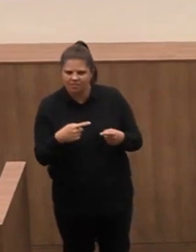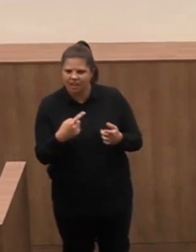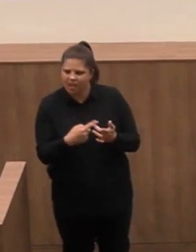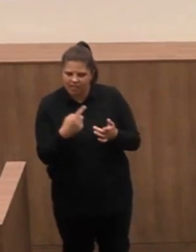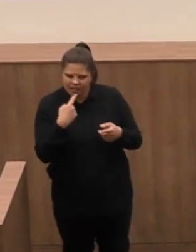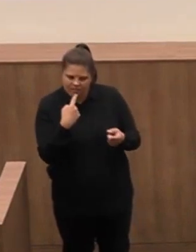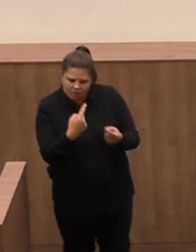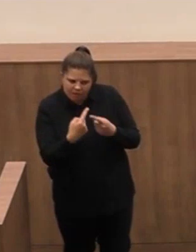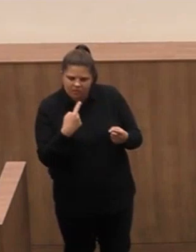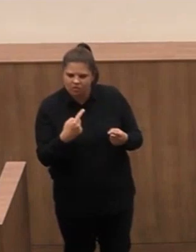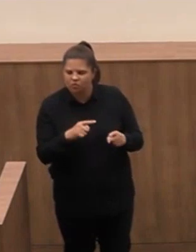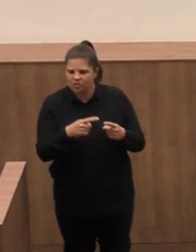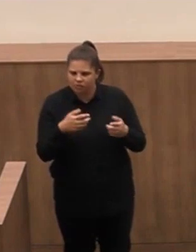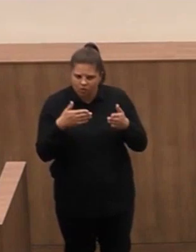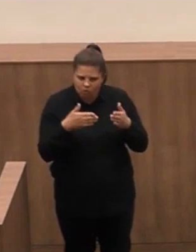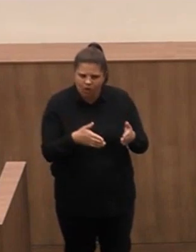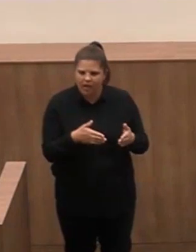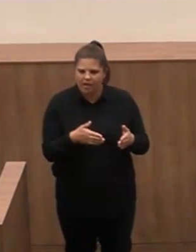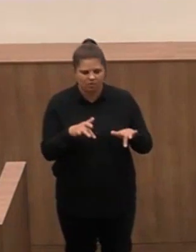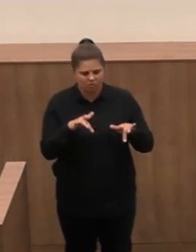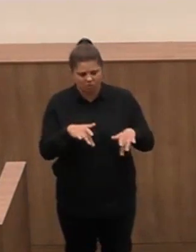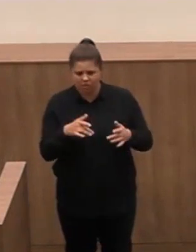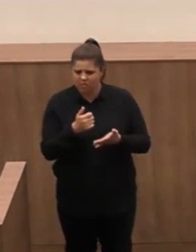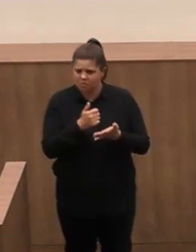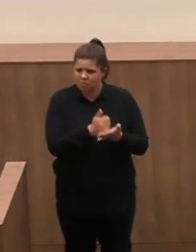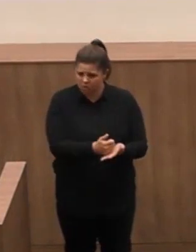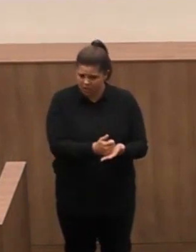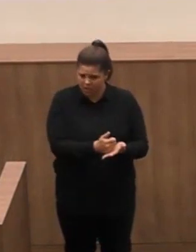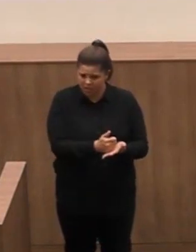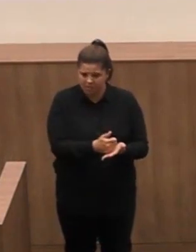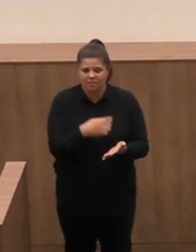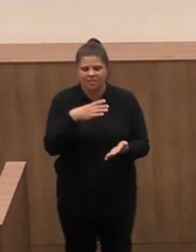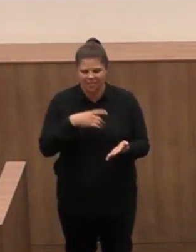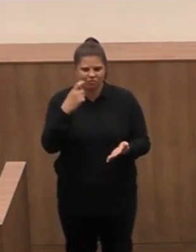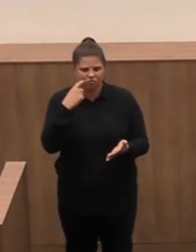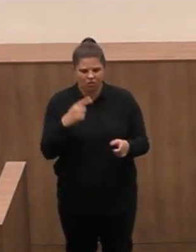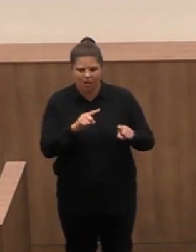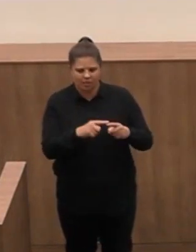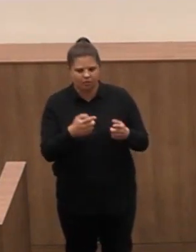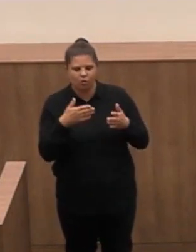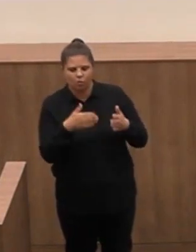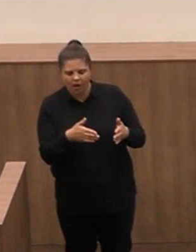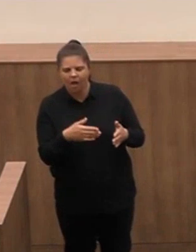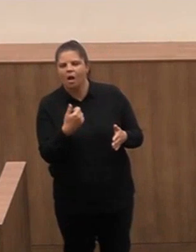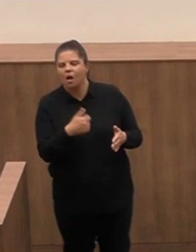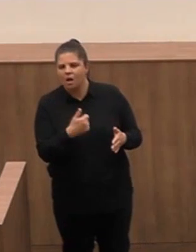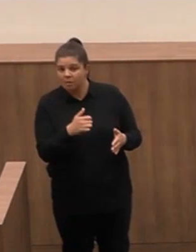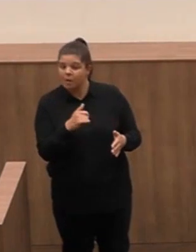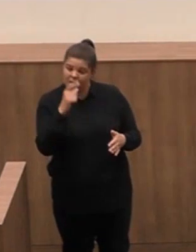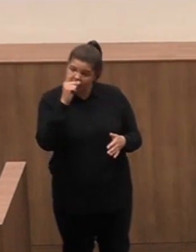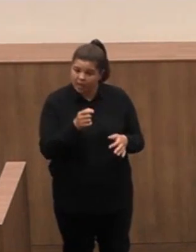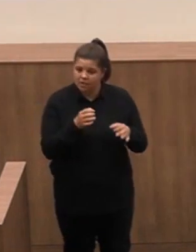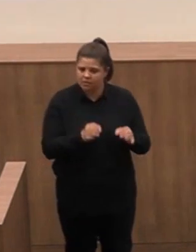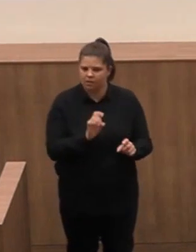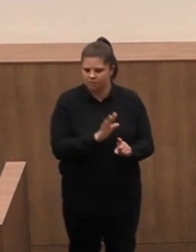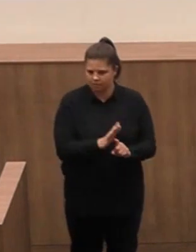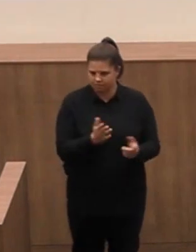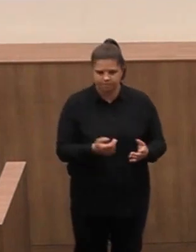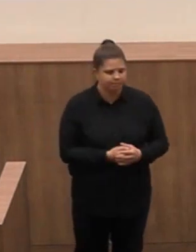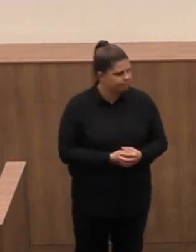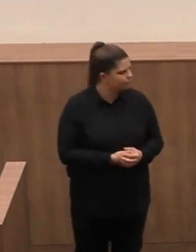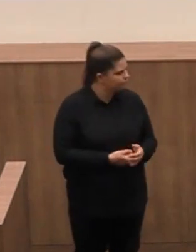they require it, or they haven't been given the supports to actually respond to that information. Yeah. Thank you,